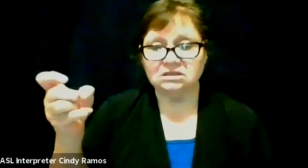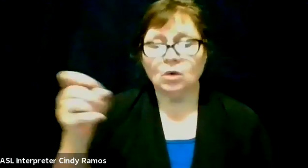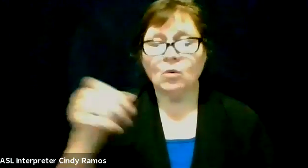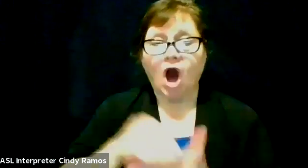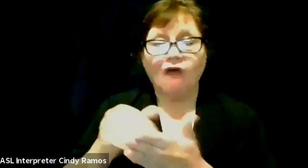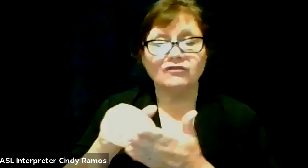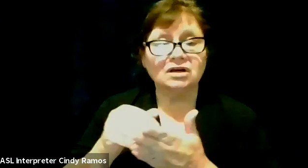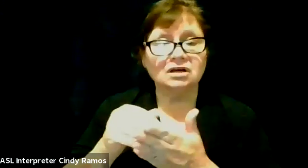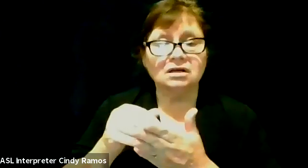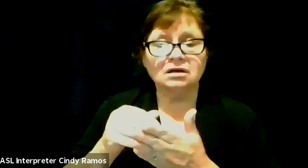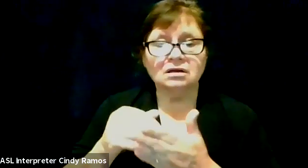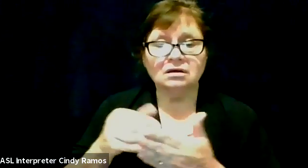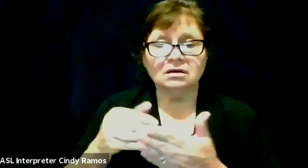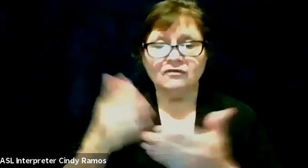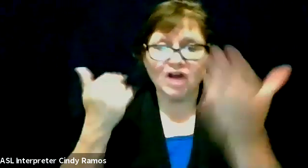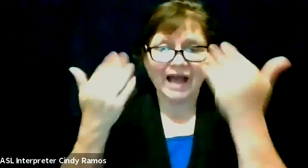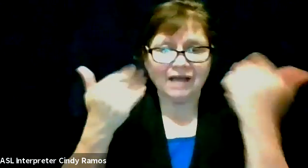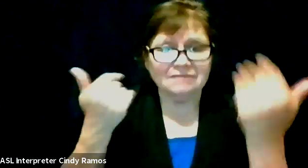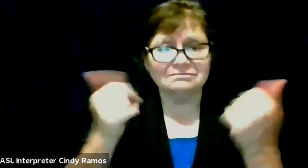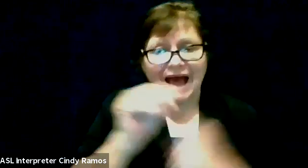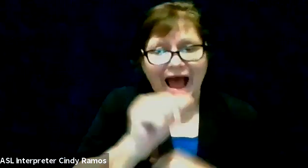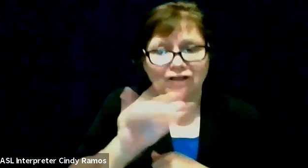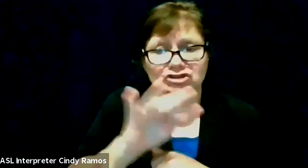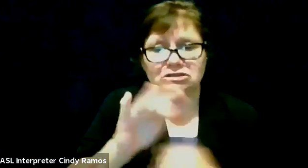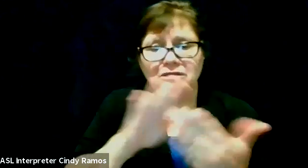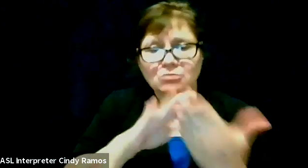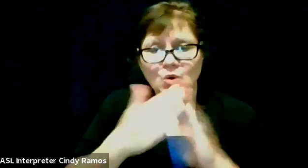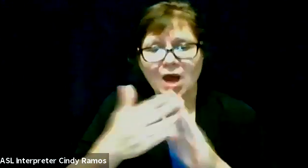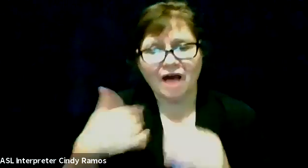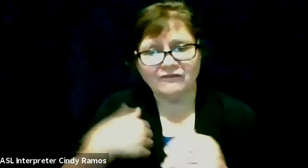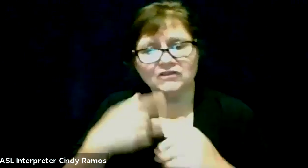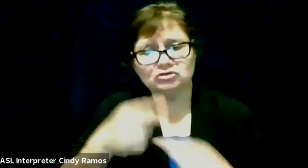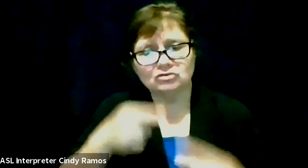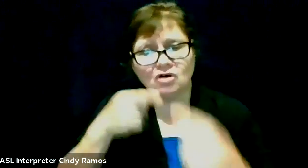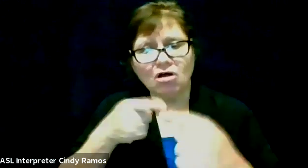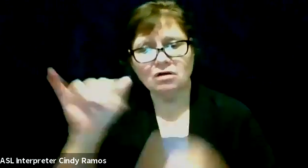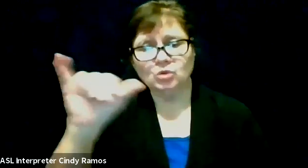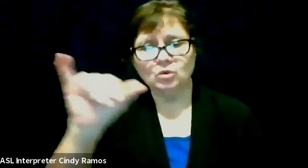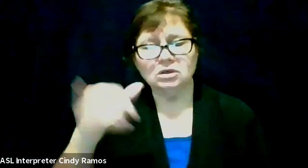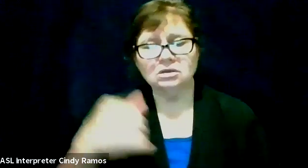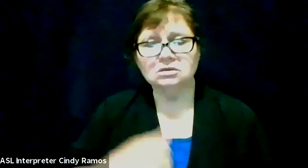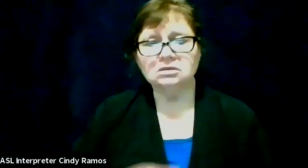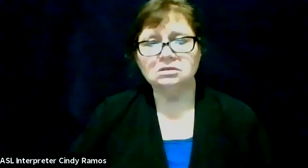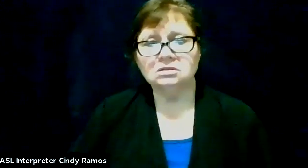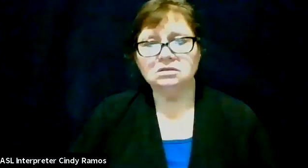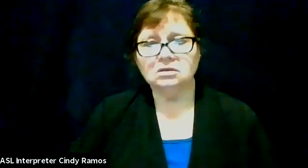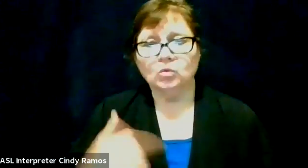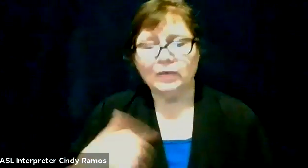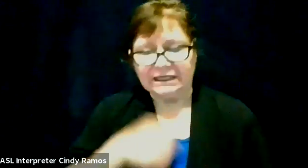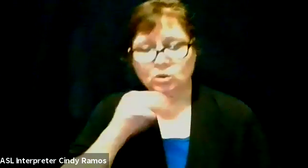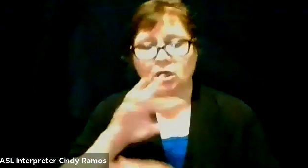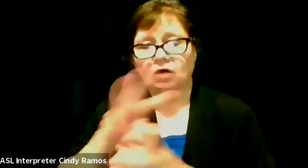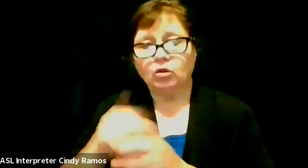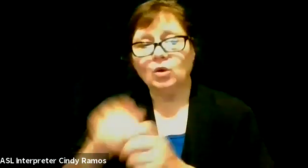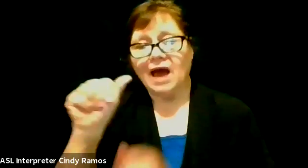struggling parts to the Asian community. And I really want to encourage us to also include Asians in our conversations